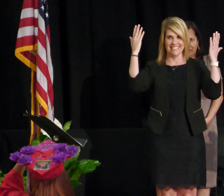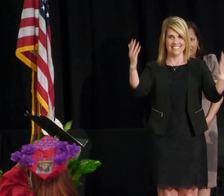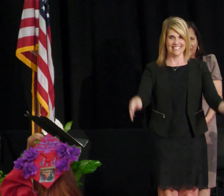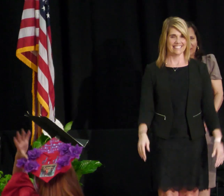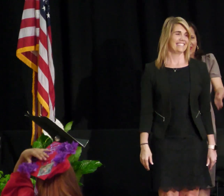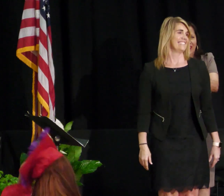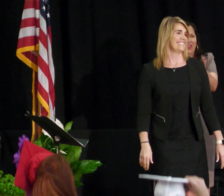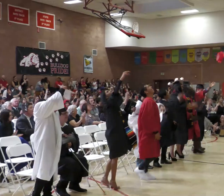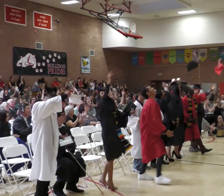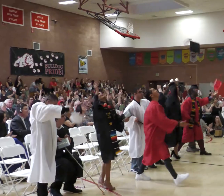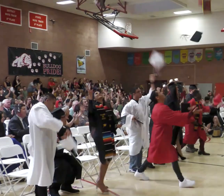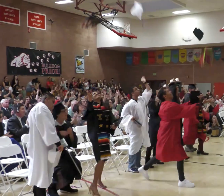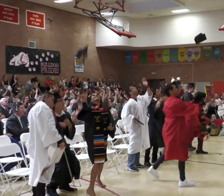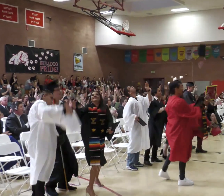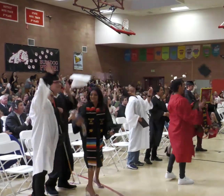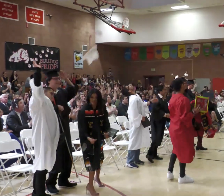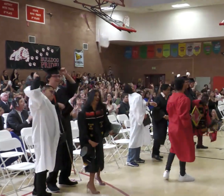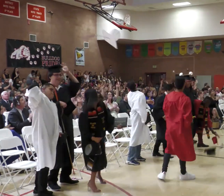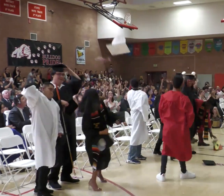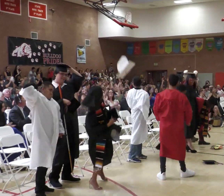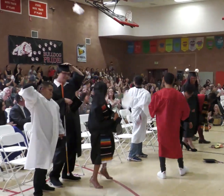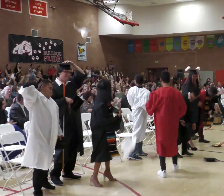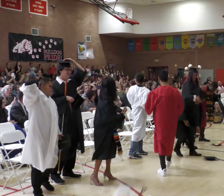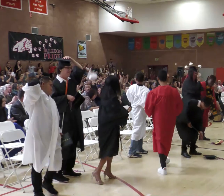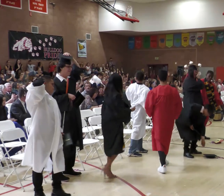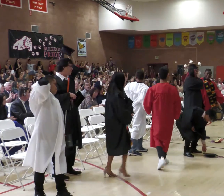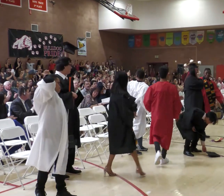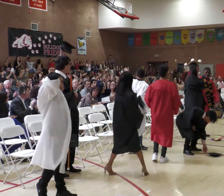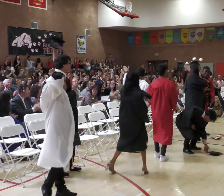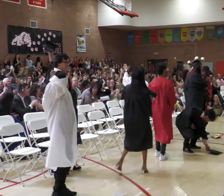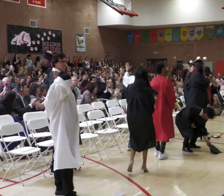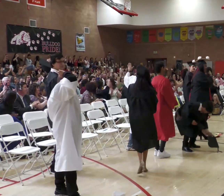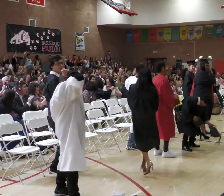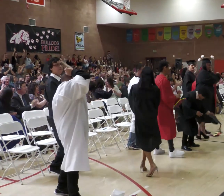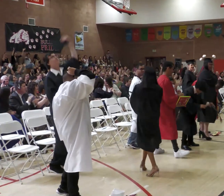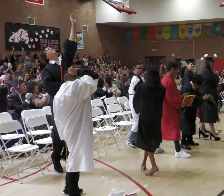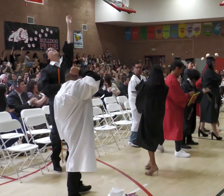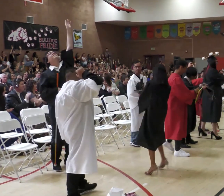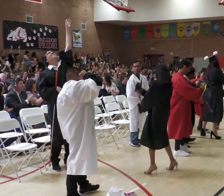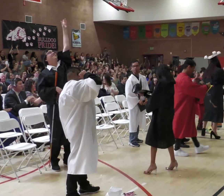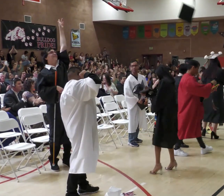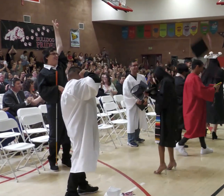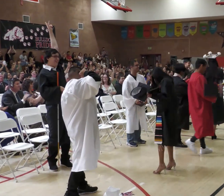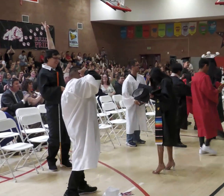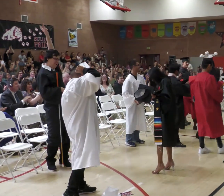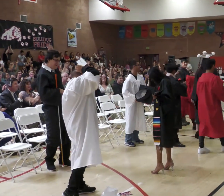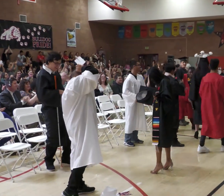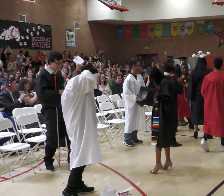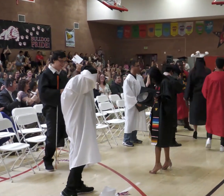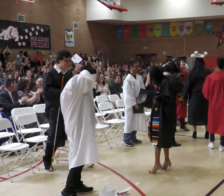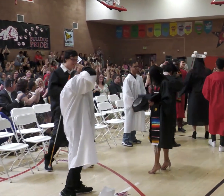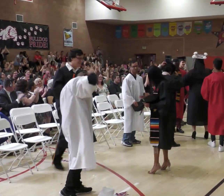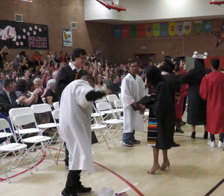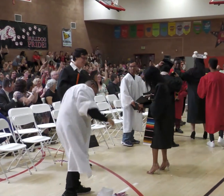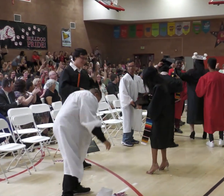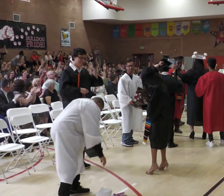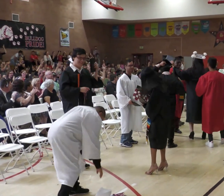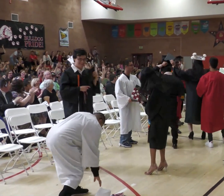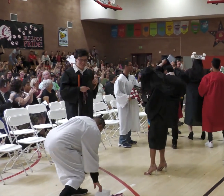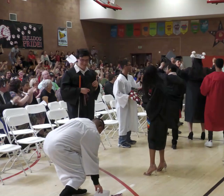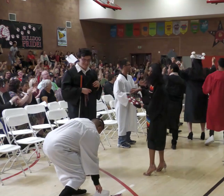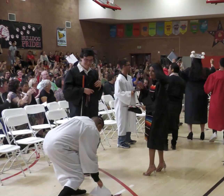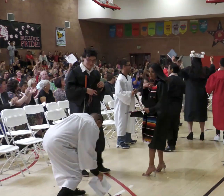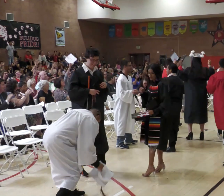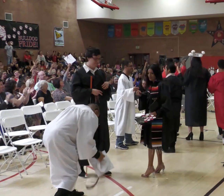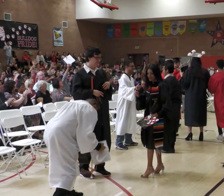The seniors are standing up They're throwing their caps Oh my gosh The crowd goes wild Woo Caps up in the